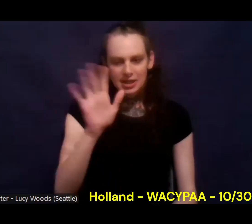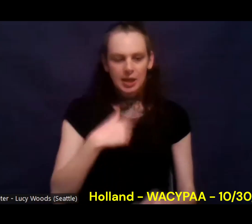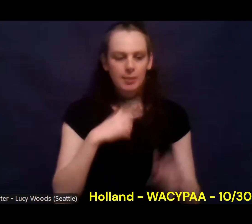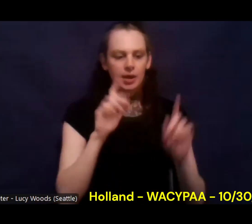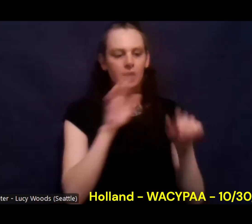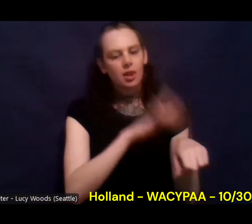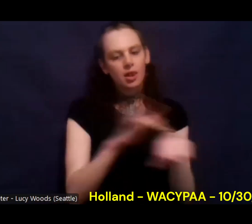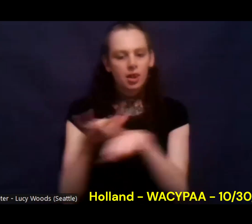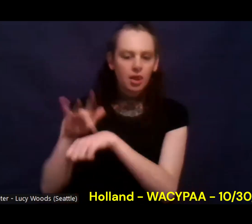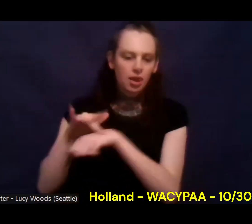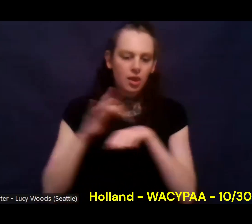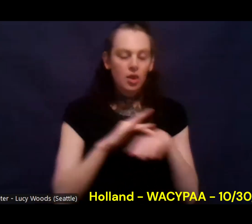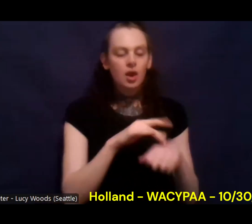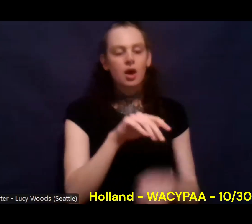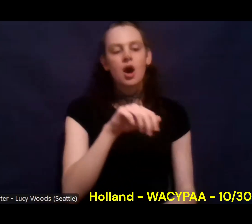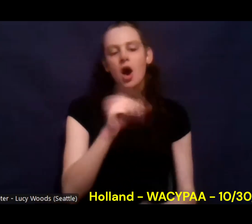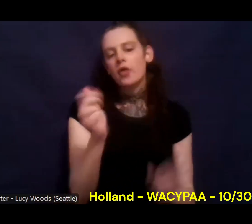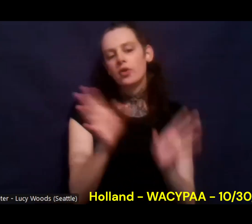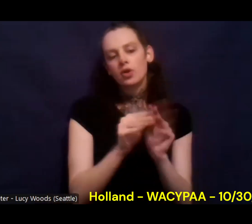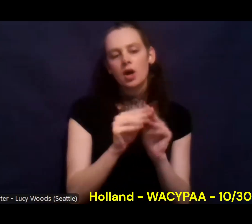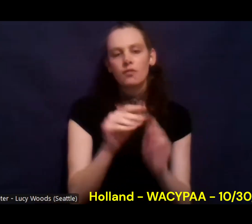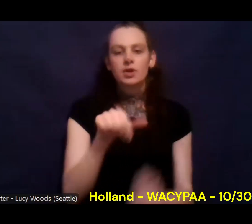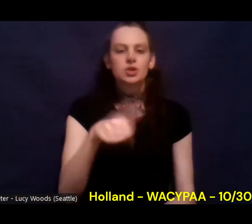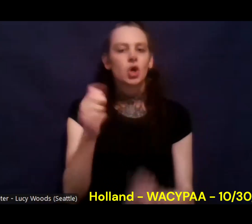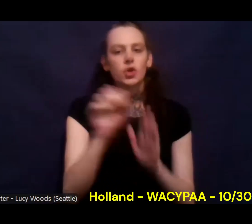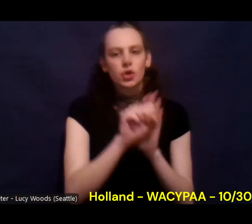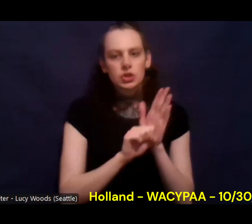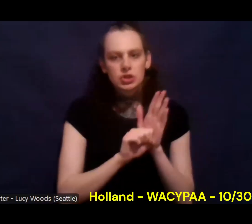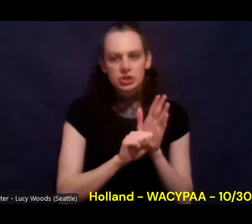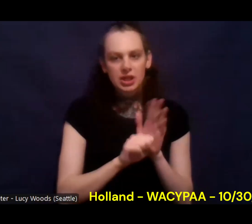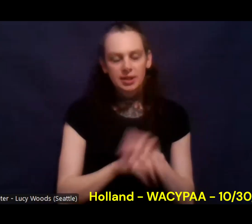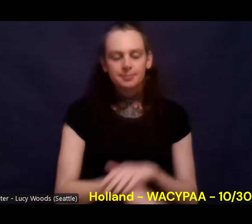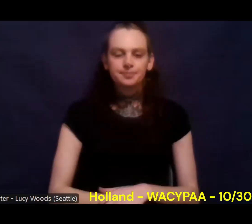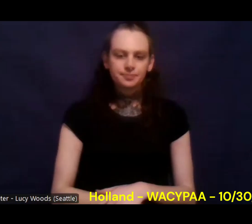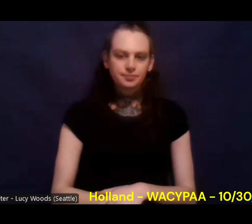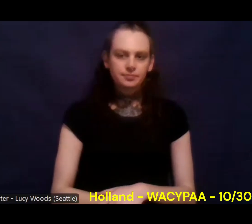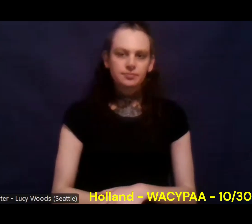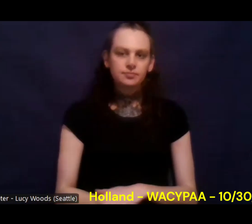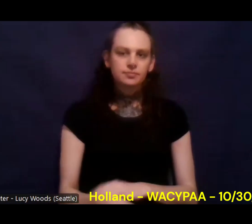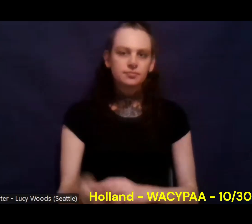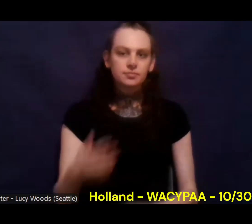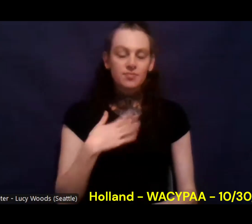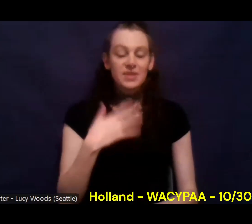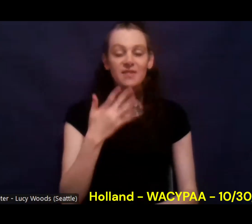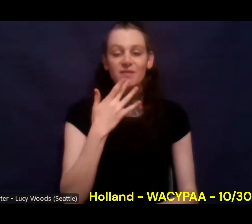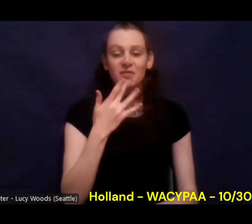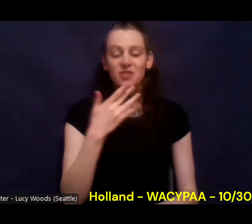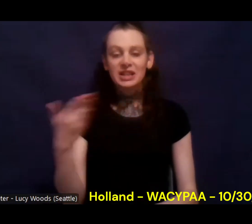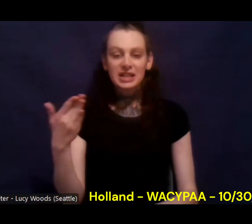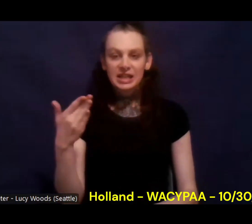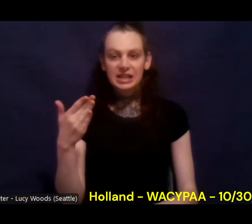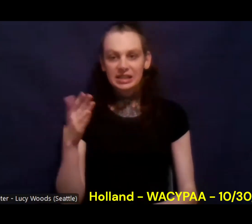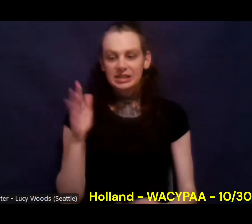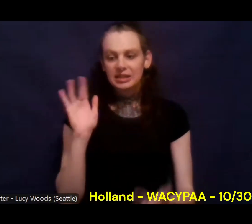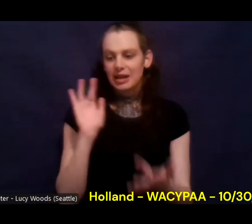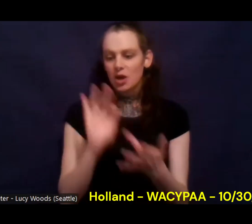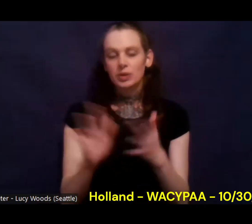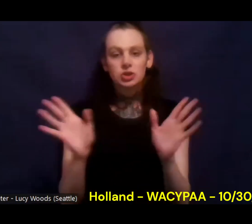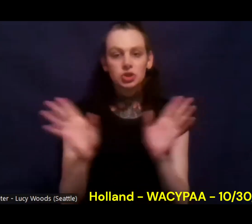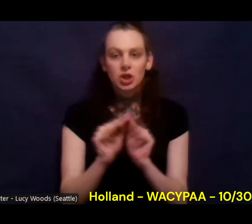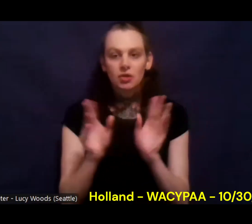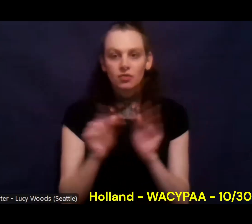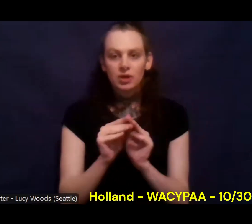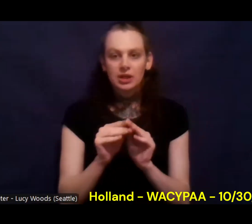weekend off since, but I get to one of my favorite things about outreaching these conferences is I'm not just telling people to like pre-reg